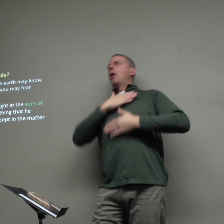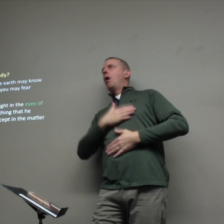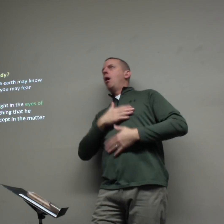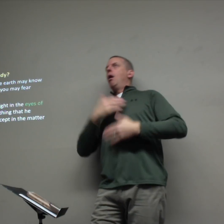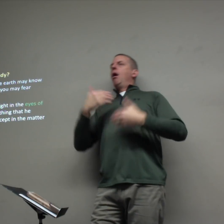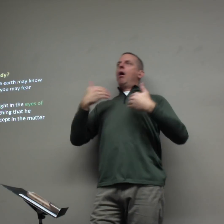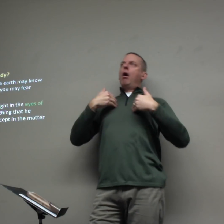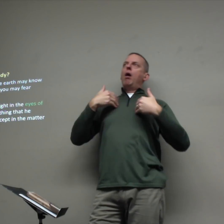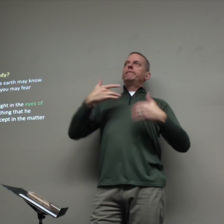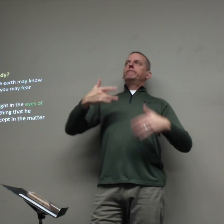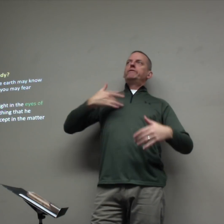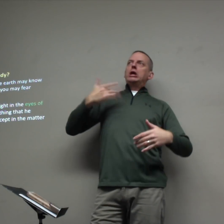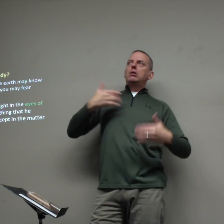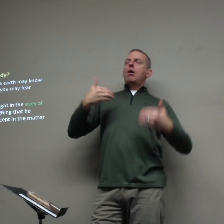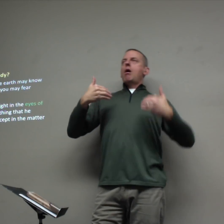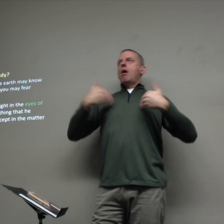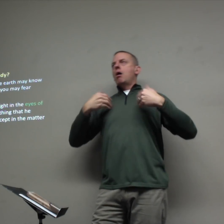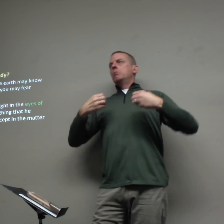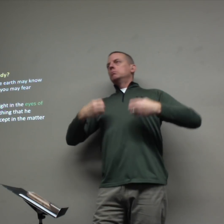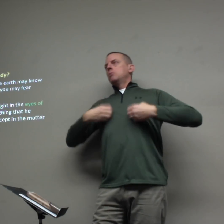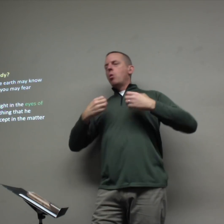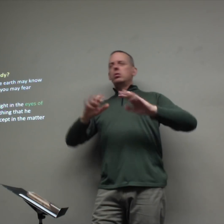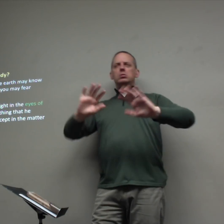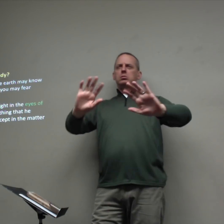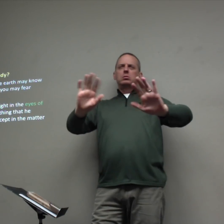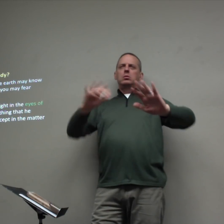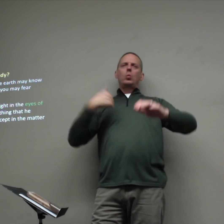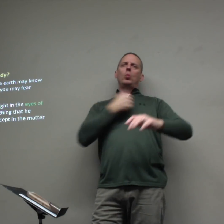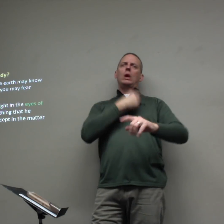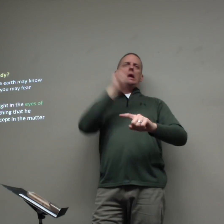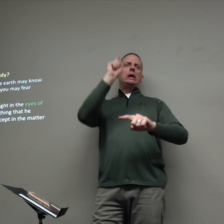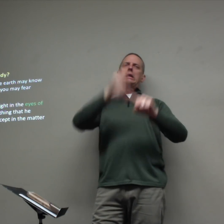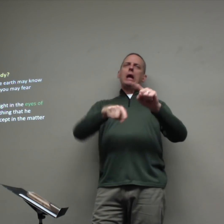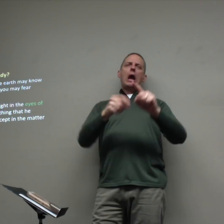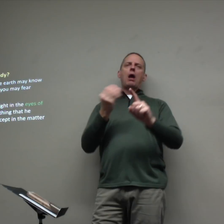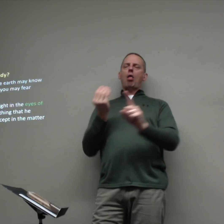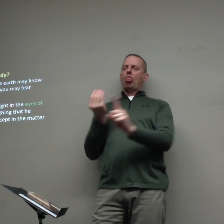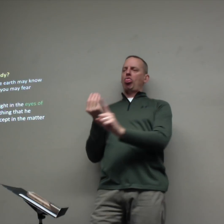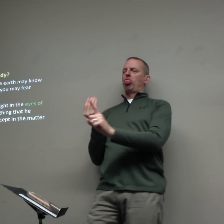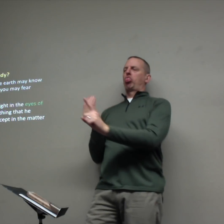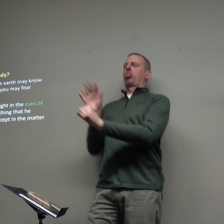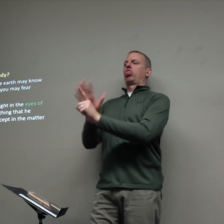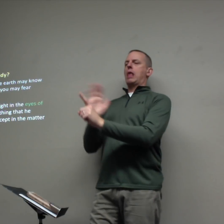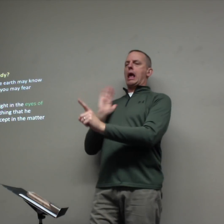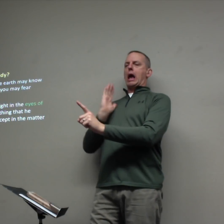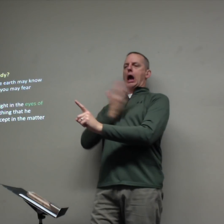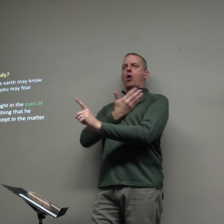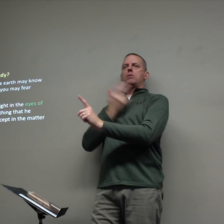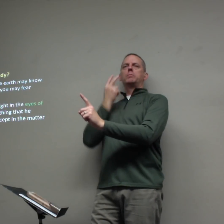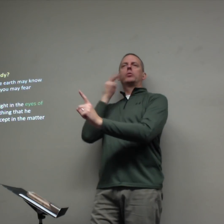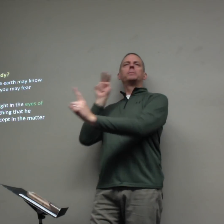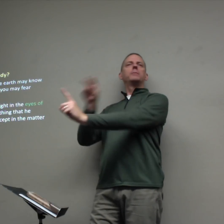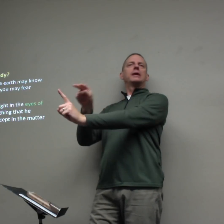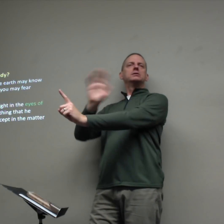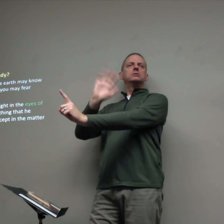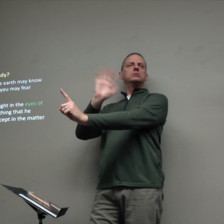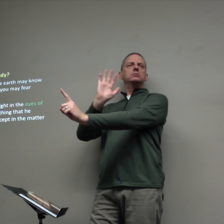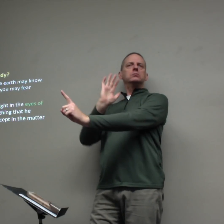that God may have a body, that he may have feelings, may have emotions, but that's not really correct. We can't put our views on that.